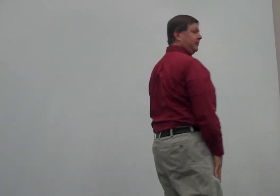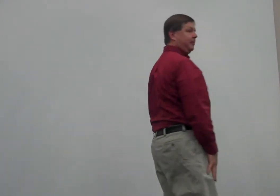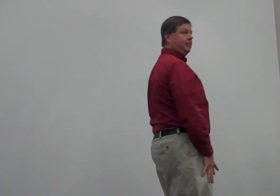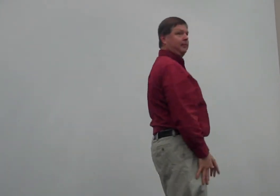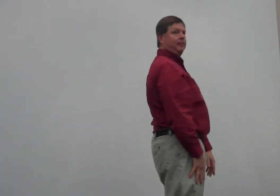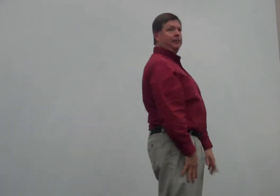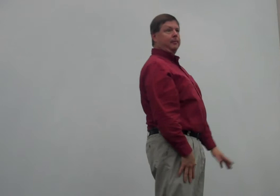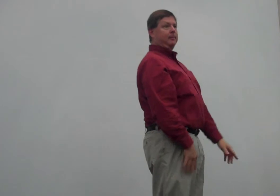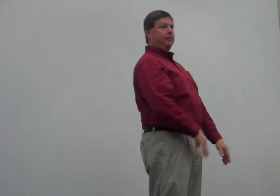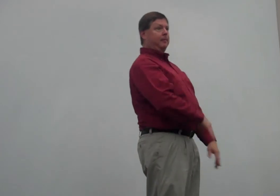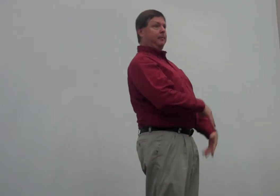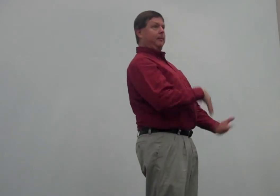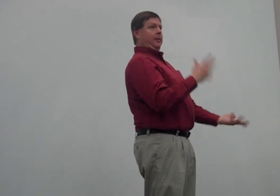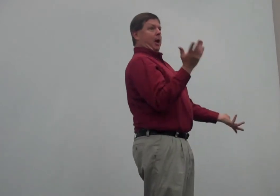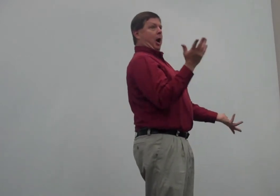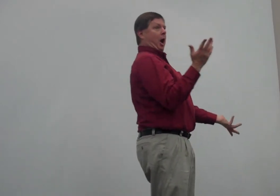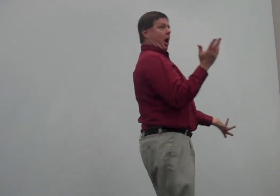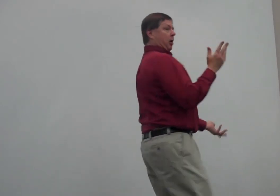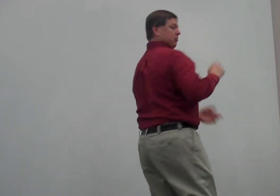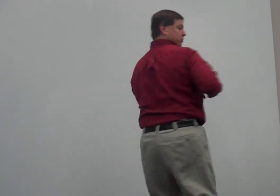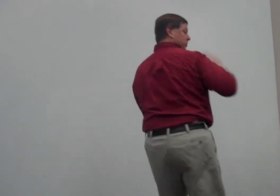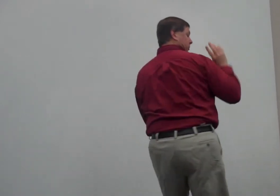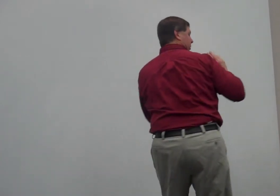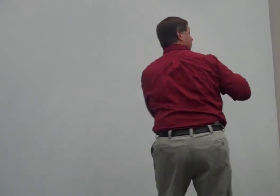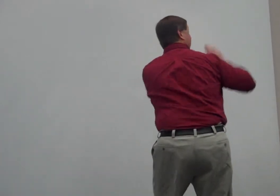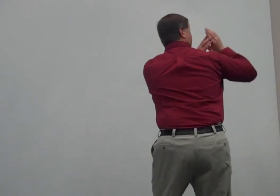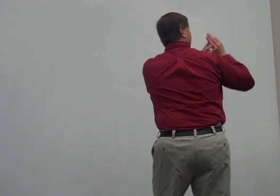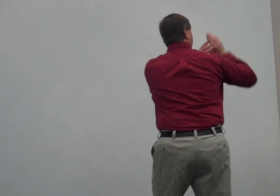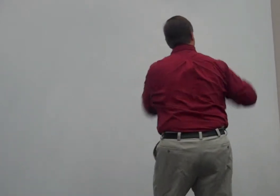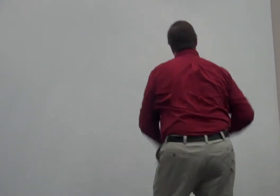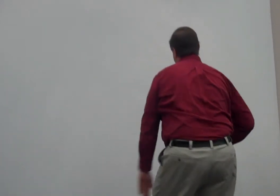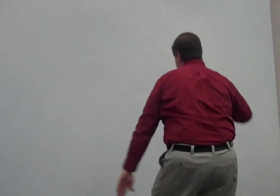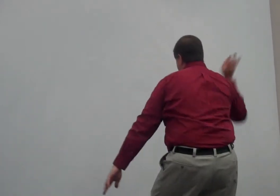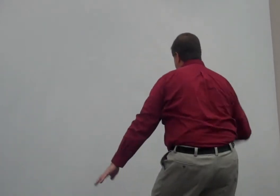You Can see it. Higher. 0.